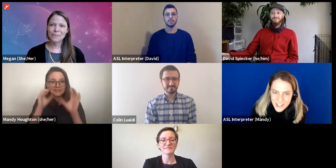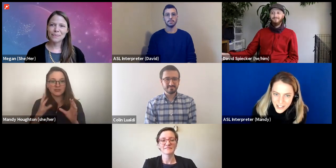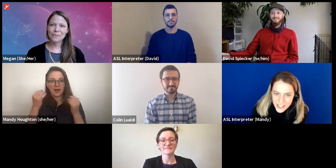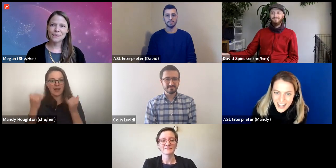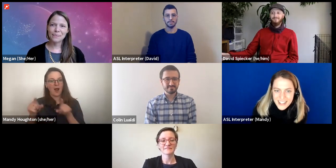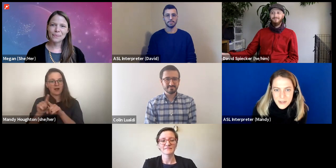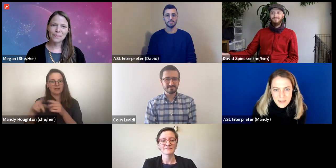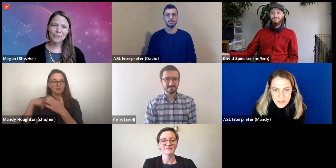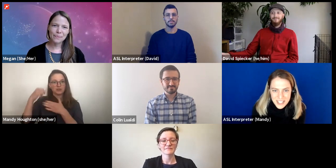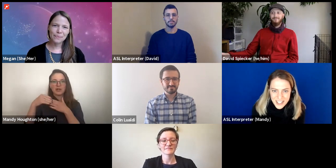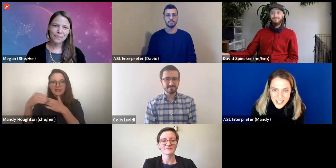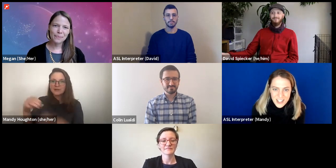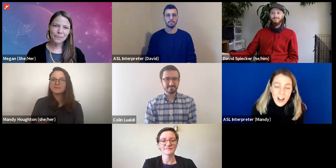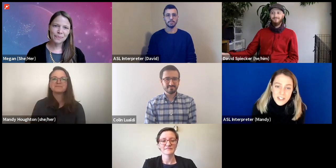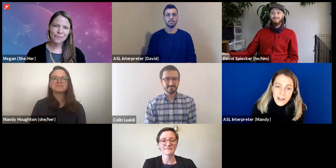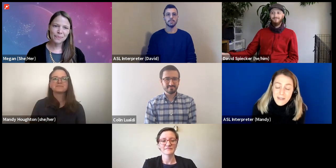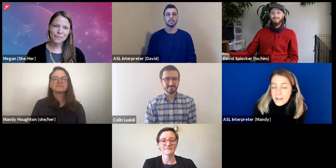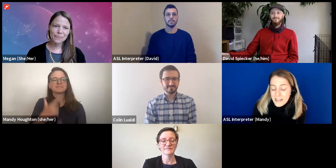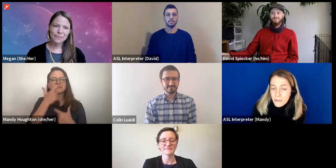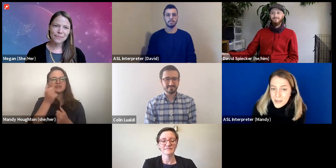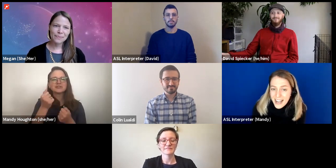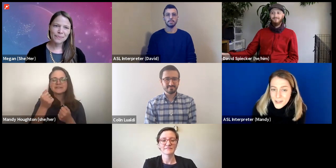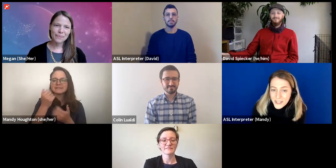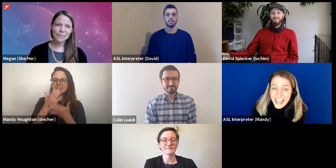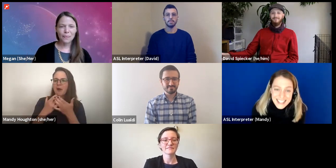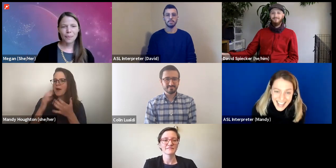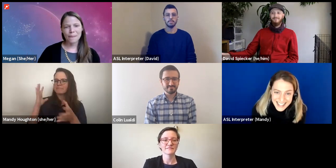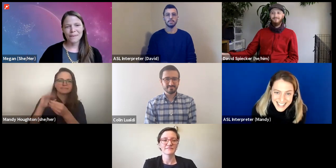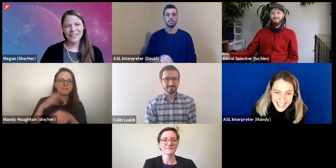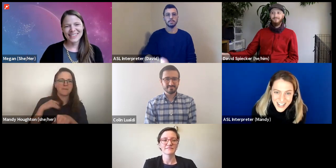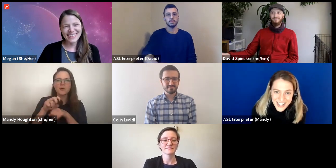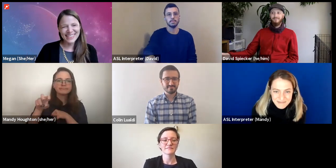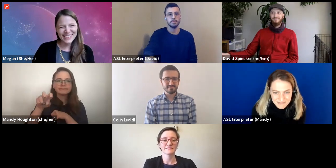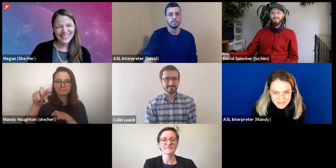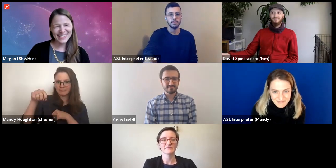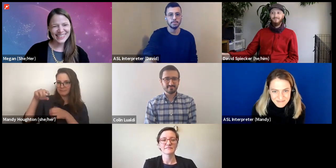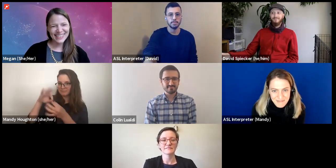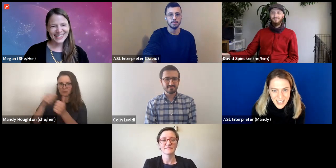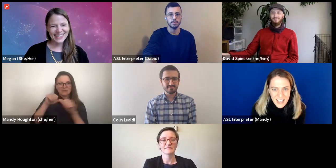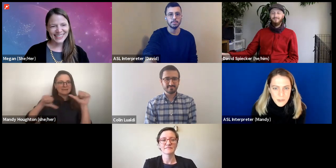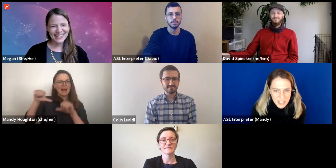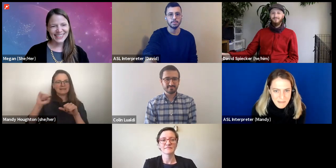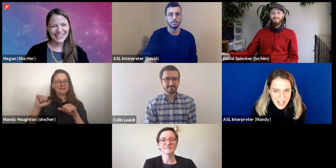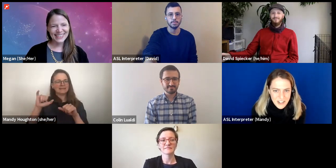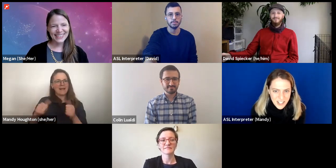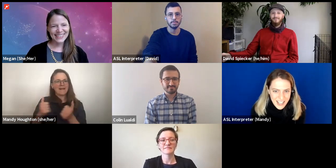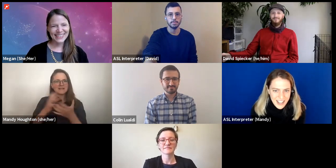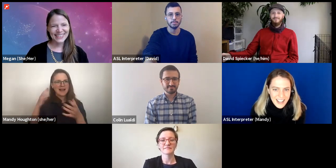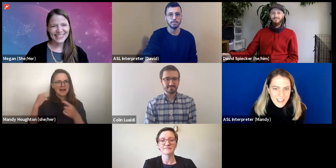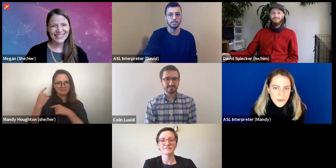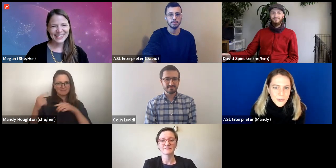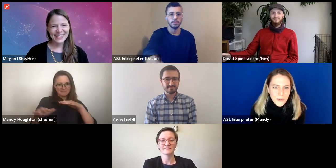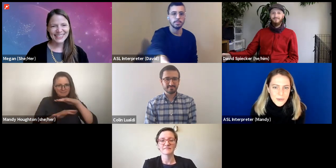as an intern, doing some research. I also am a former high school science teacher. So really my